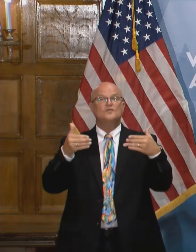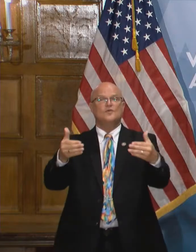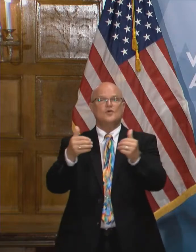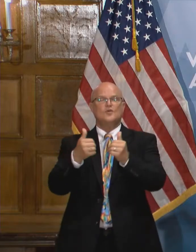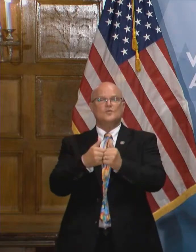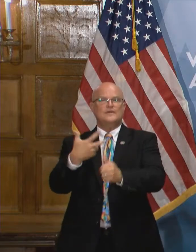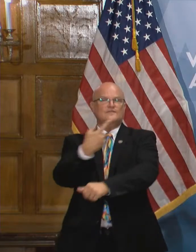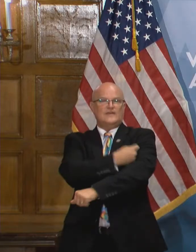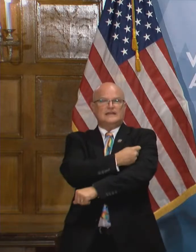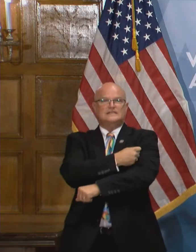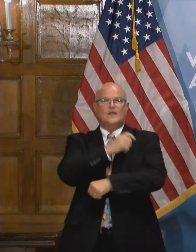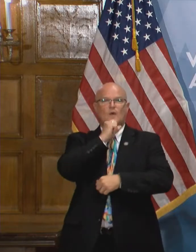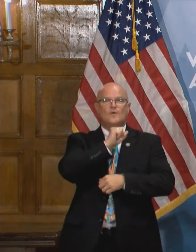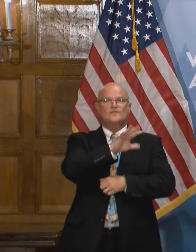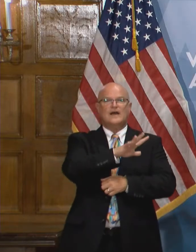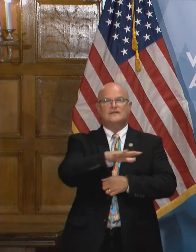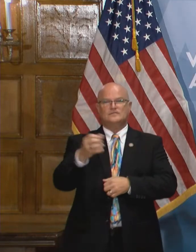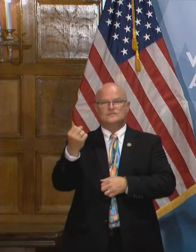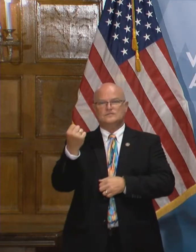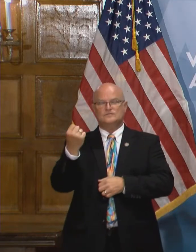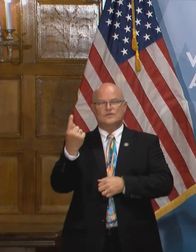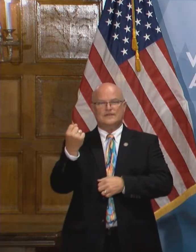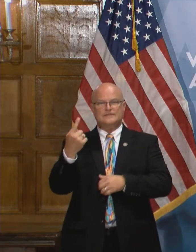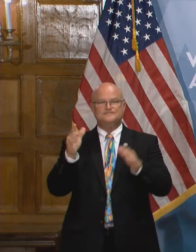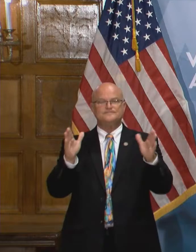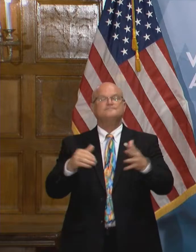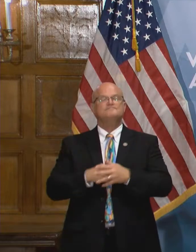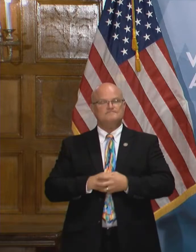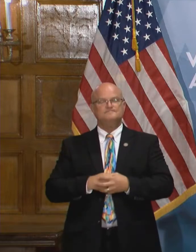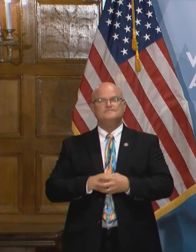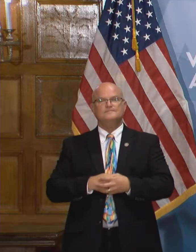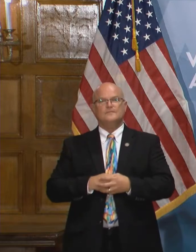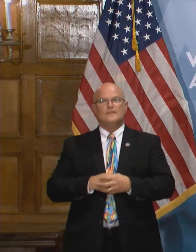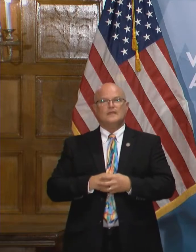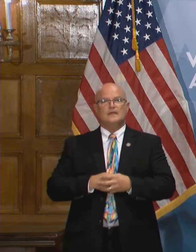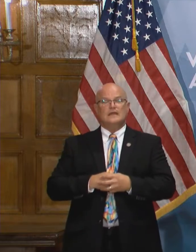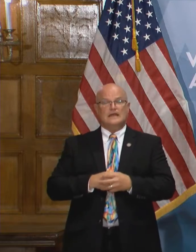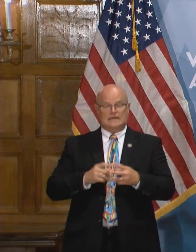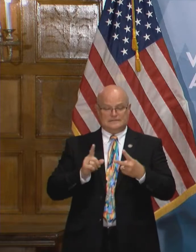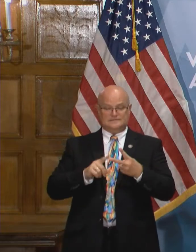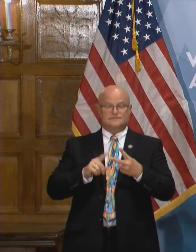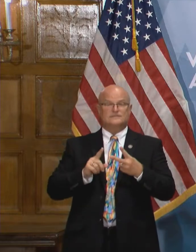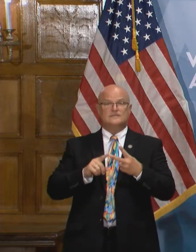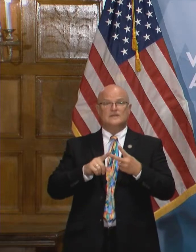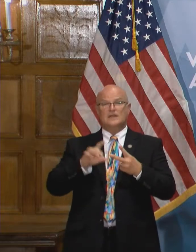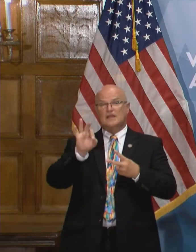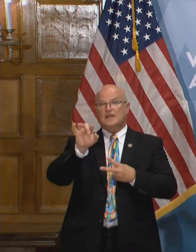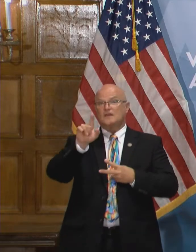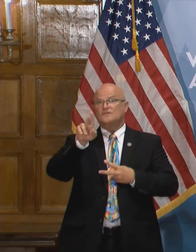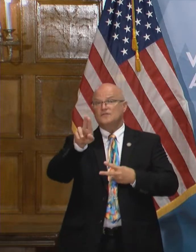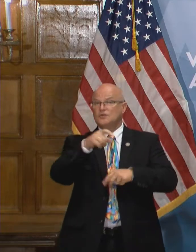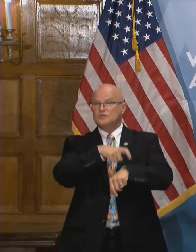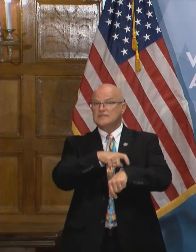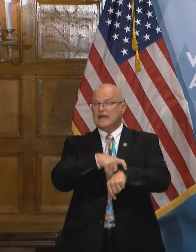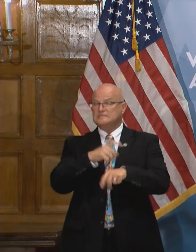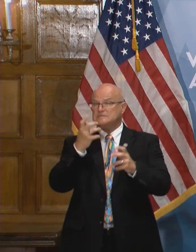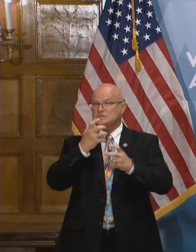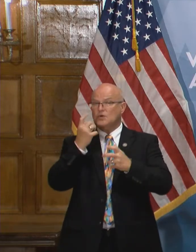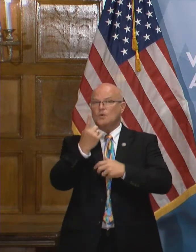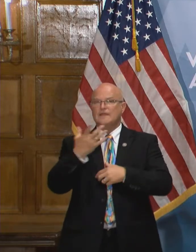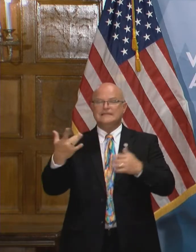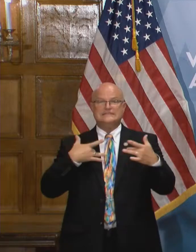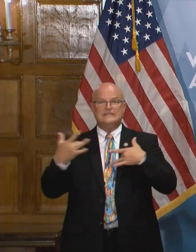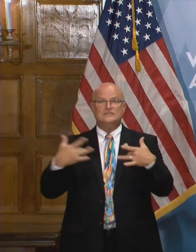forward with approval. And then lastly, we're coming up to flu season. One of the